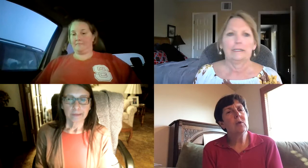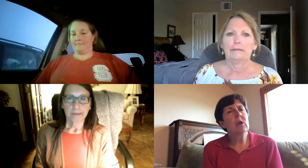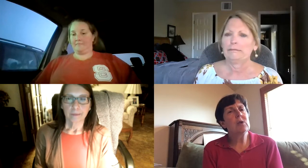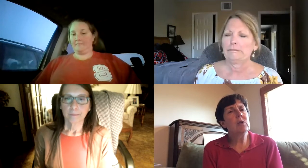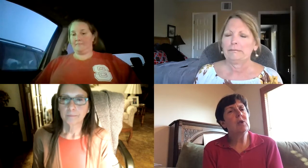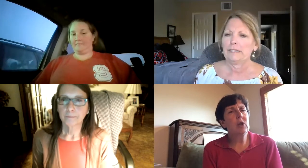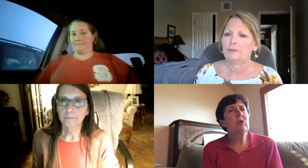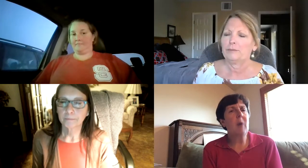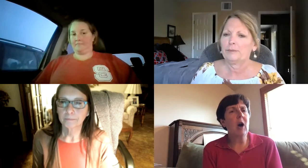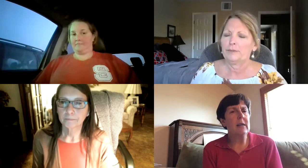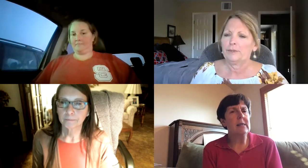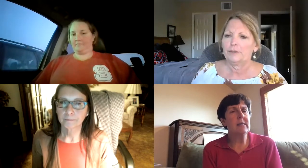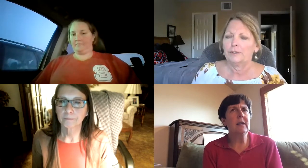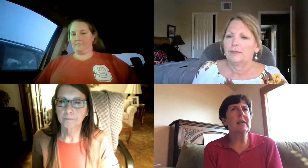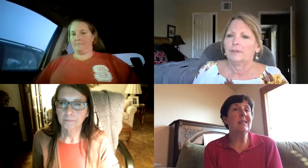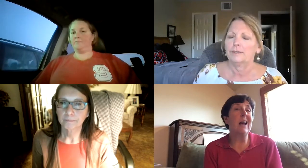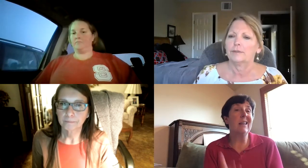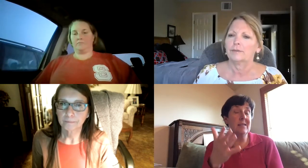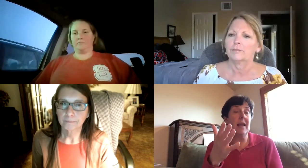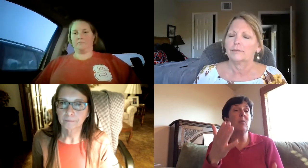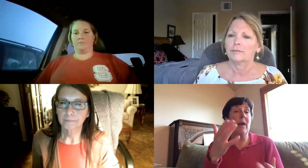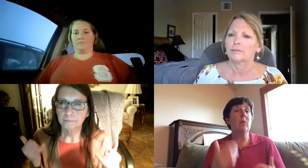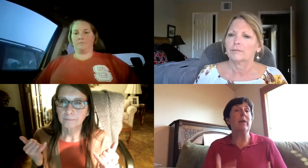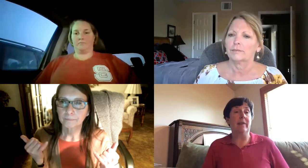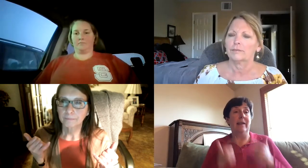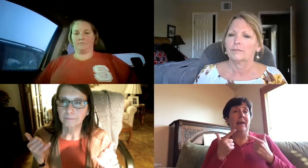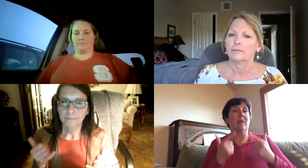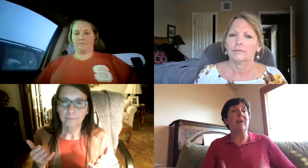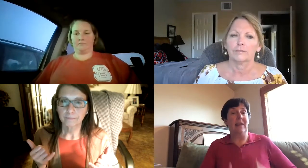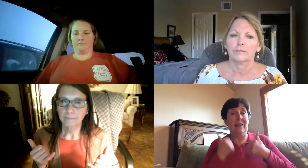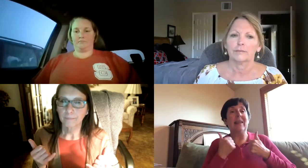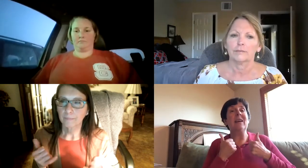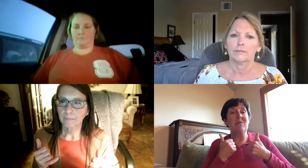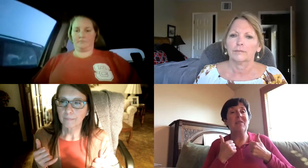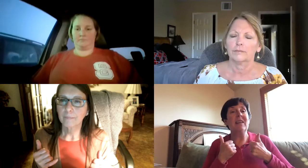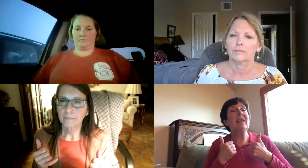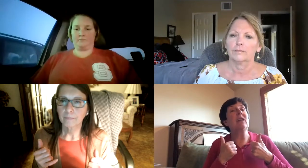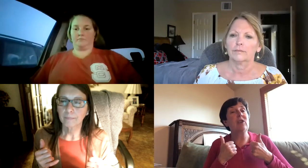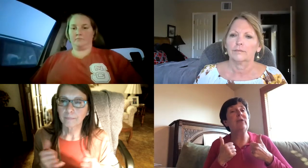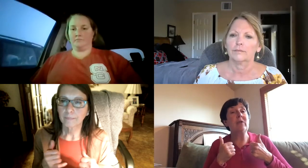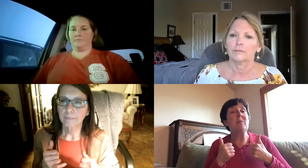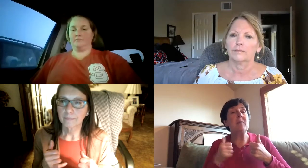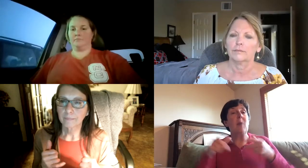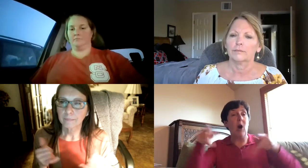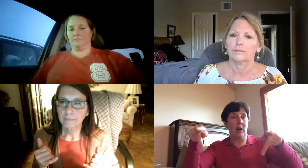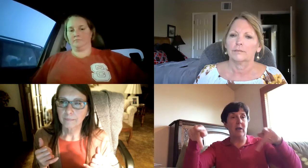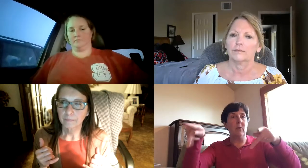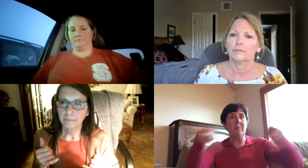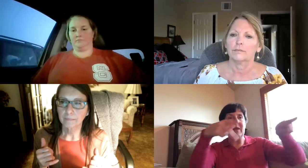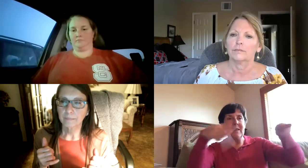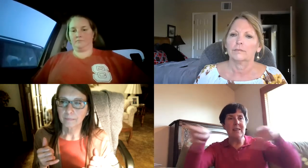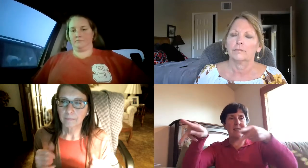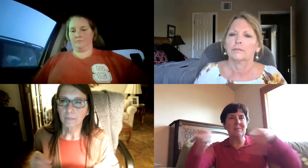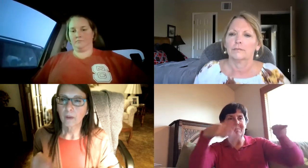So there's two parties, and it's kind of the same way with live and live. It used to be party